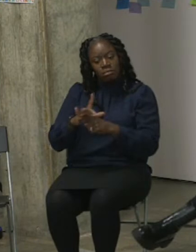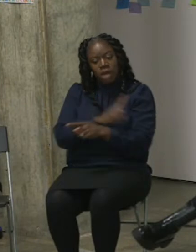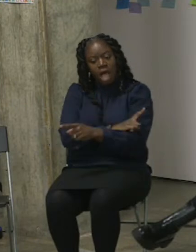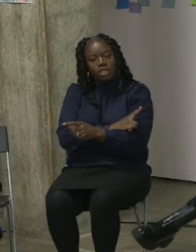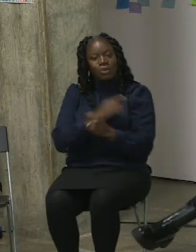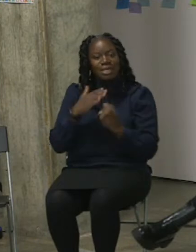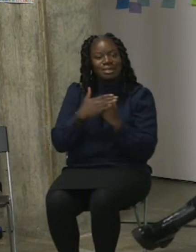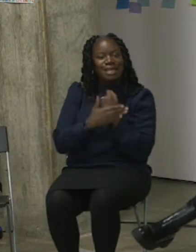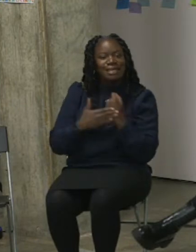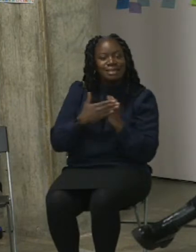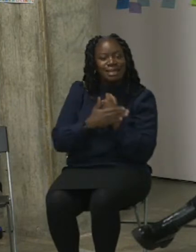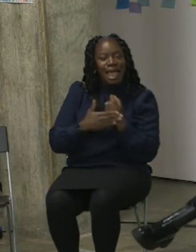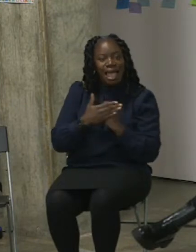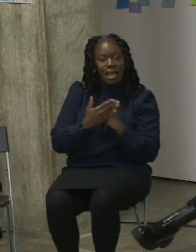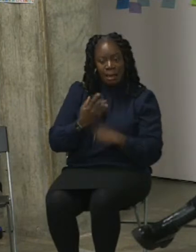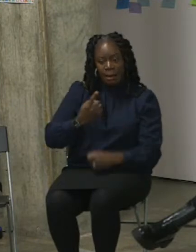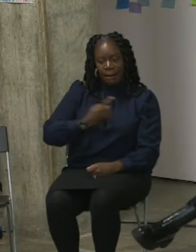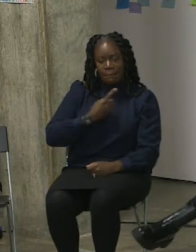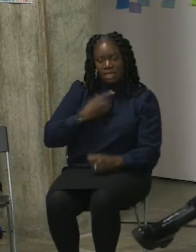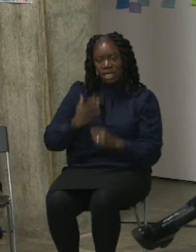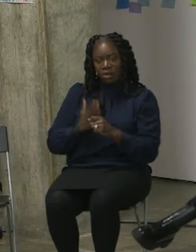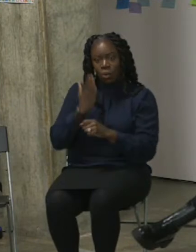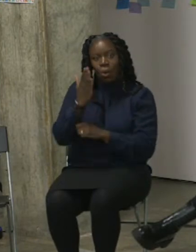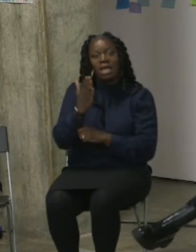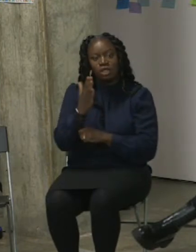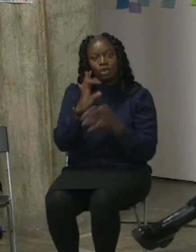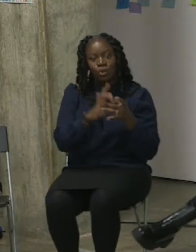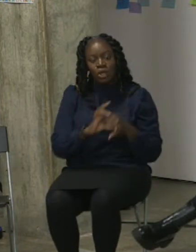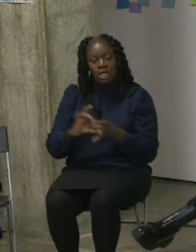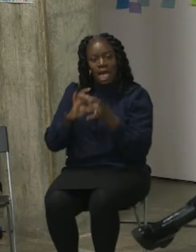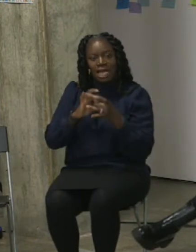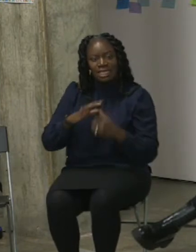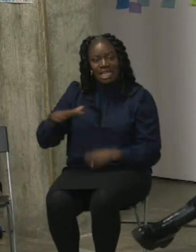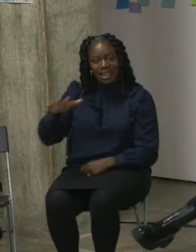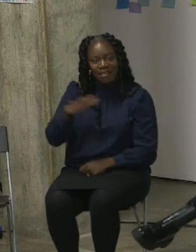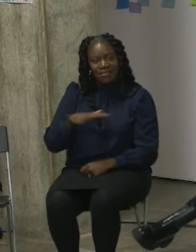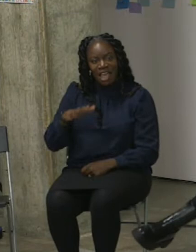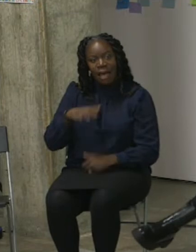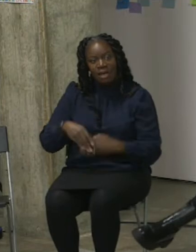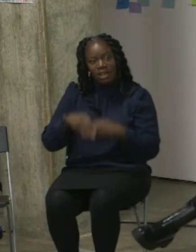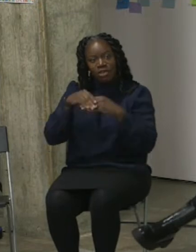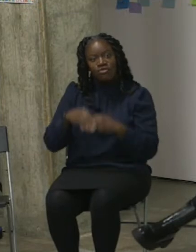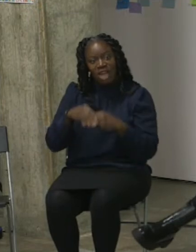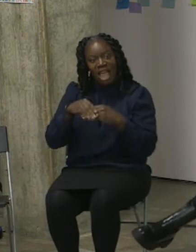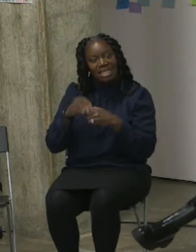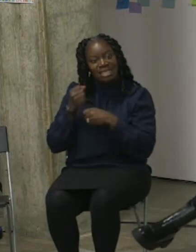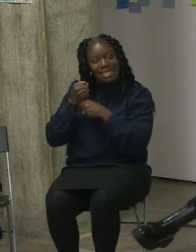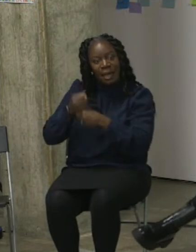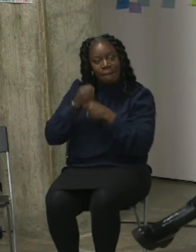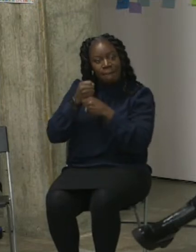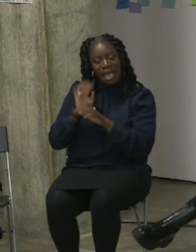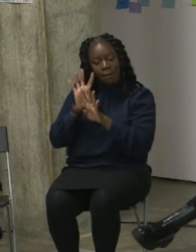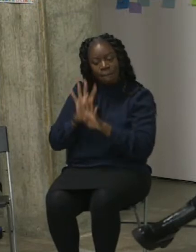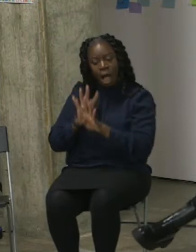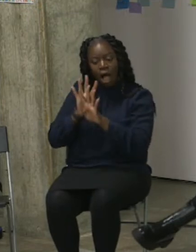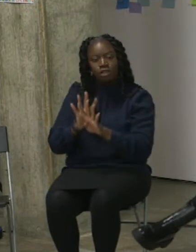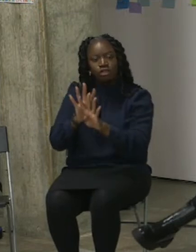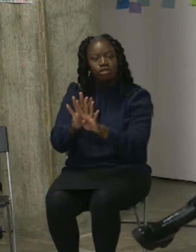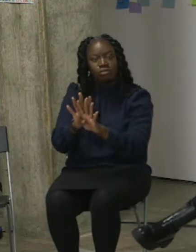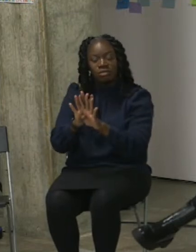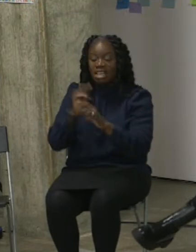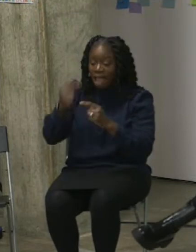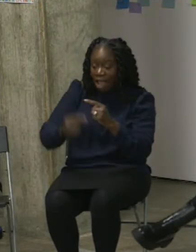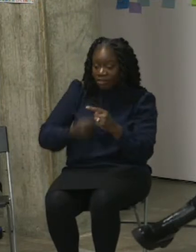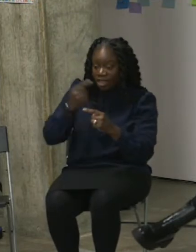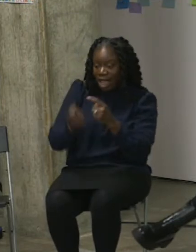last Saturday, when I went to the United Family and Friends campaign, the UFFC March, which happens every